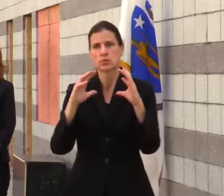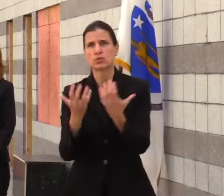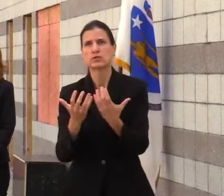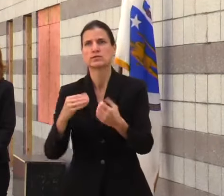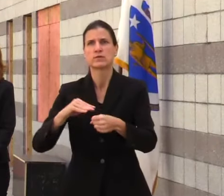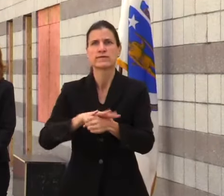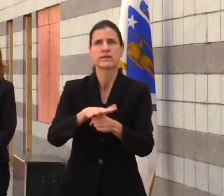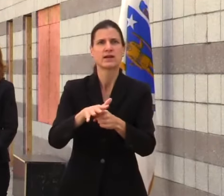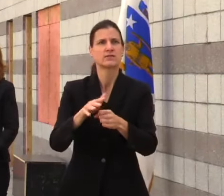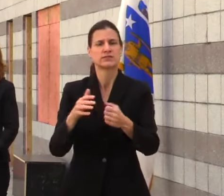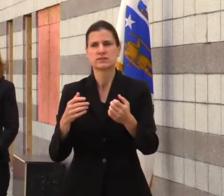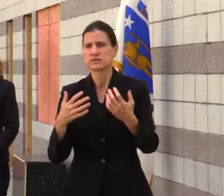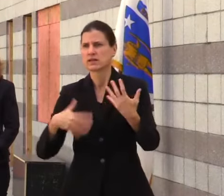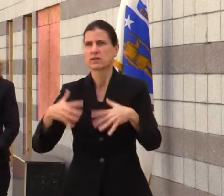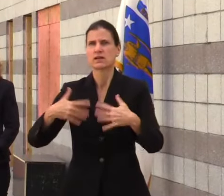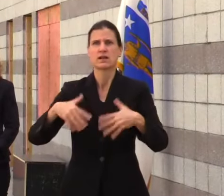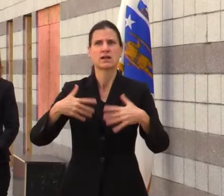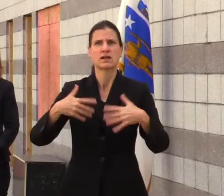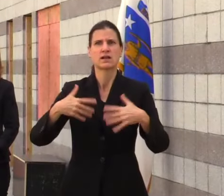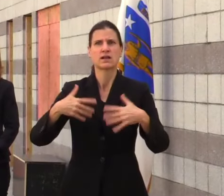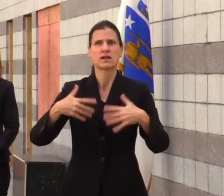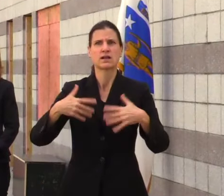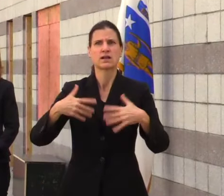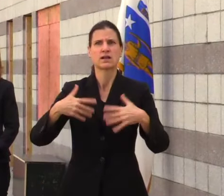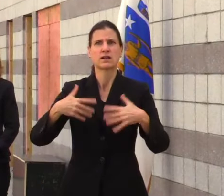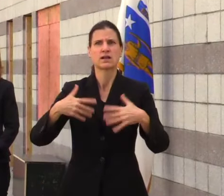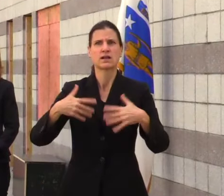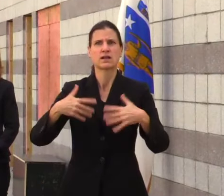which brings me, of course, to my update on